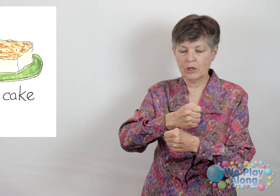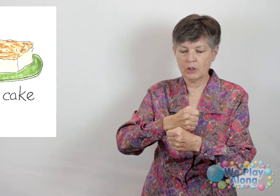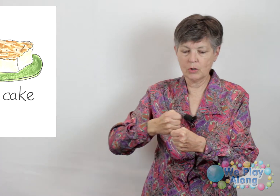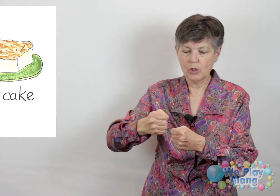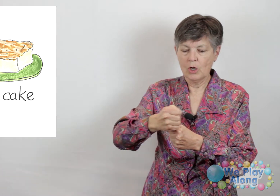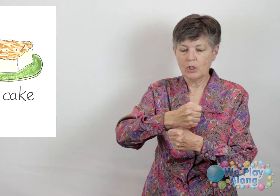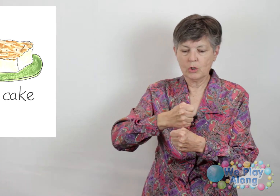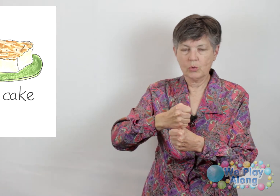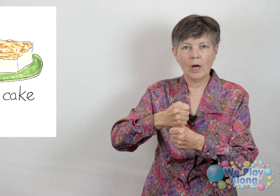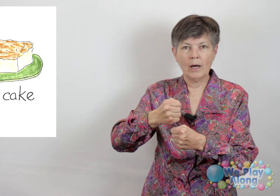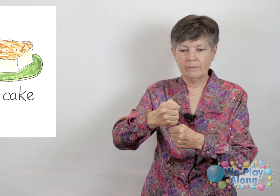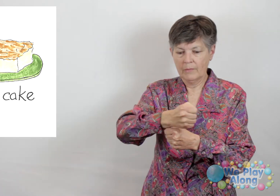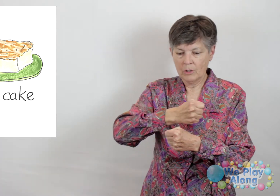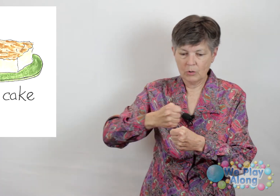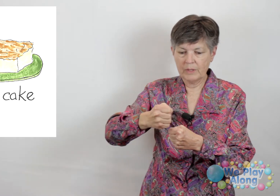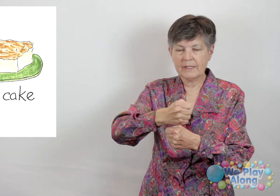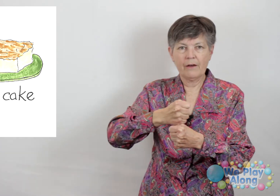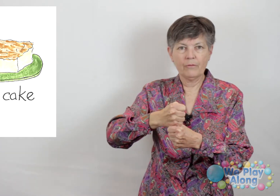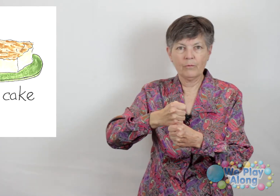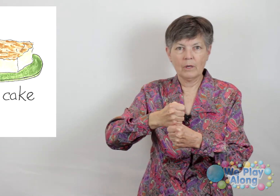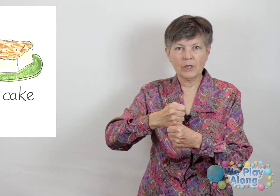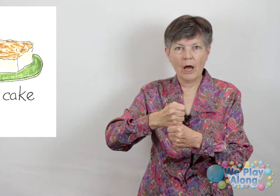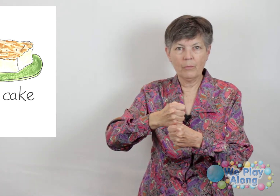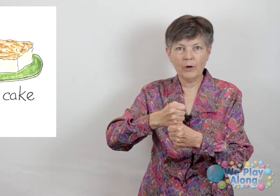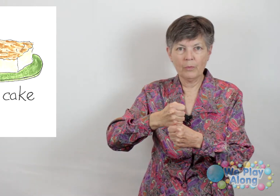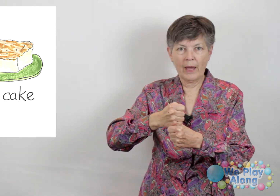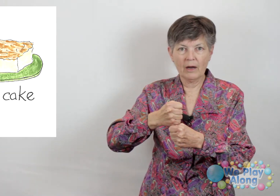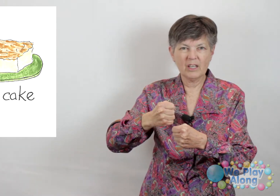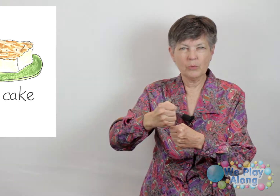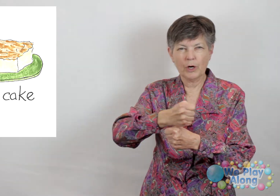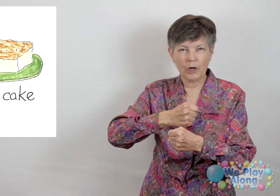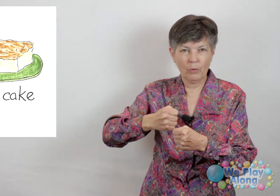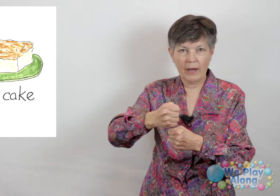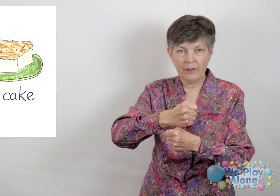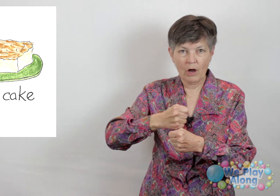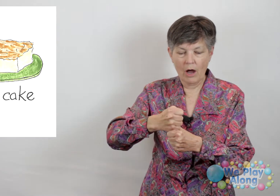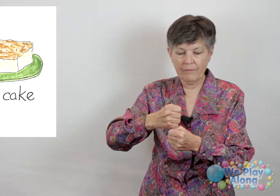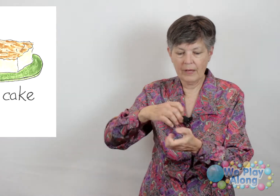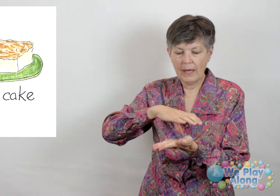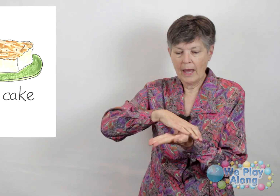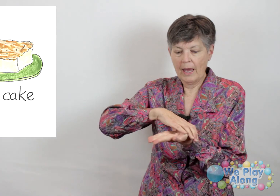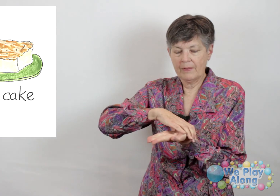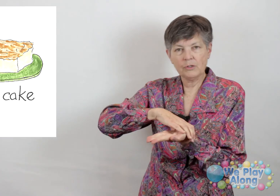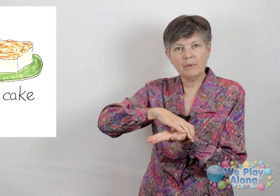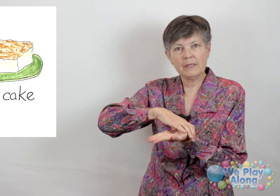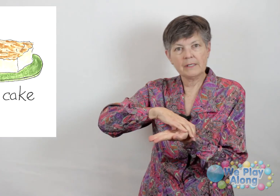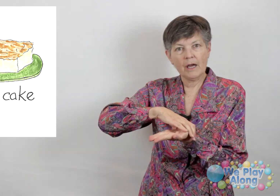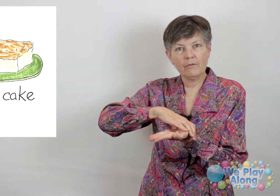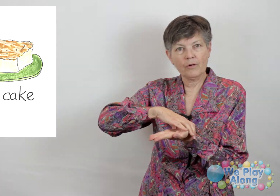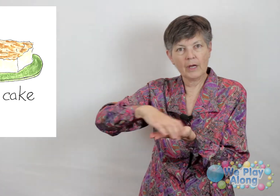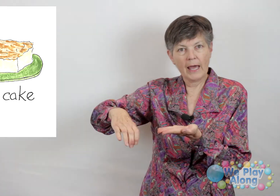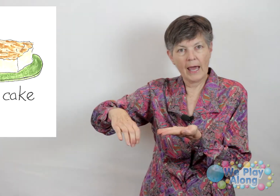going to twist that top one around, because we're going to grind the coffee, and this would be the sign for